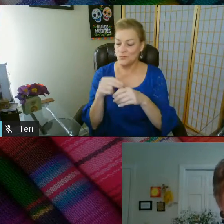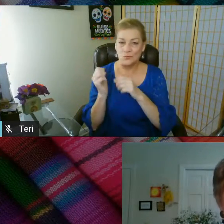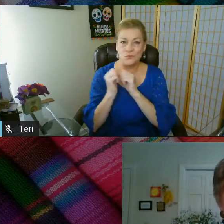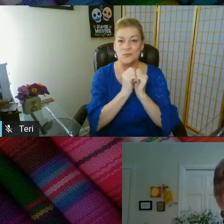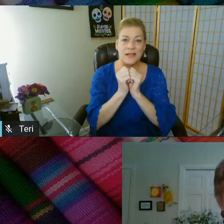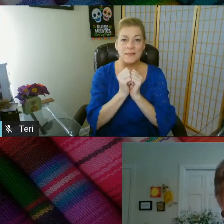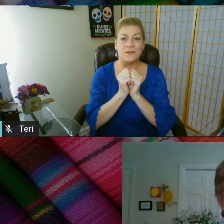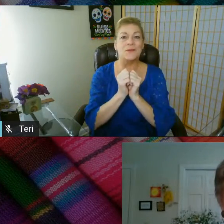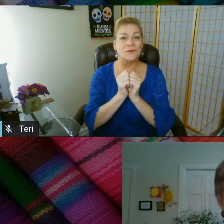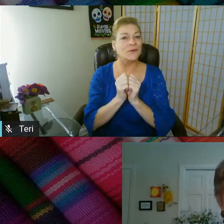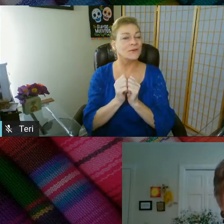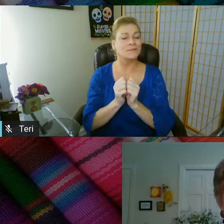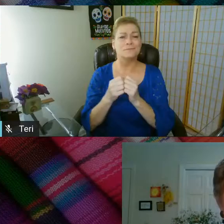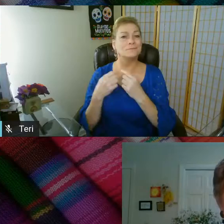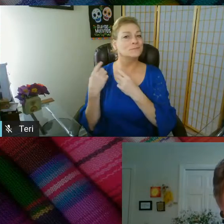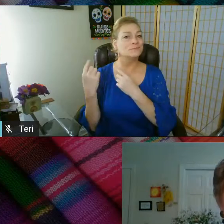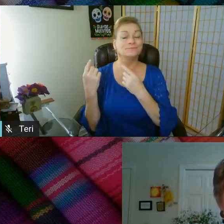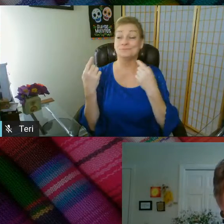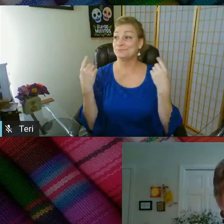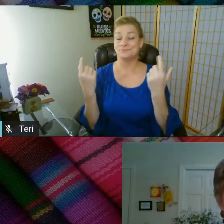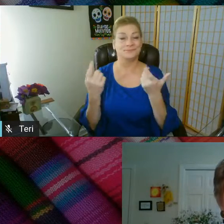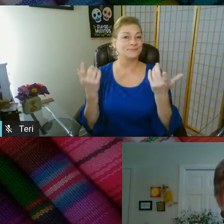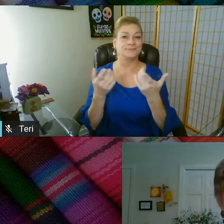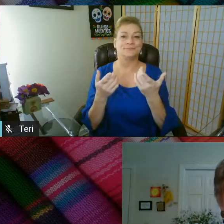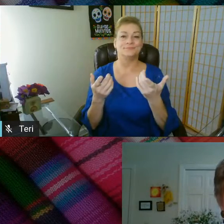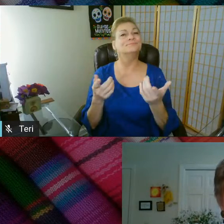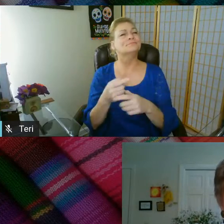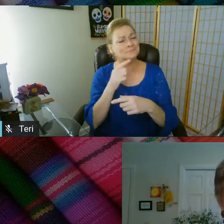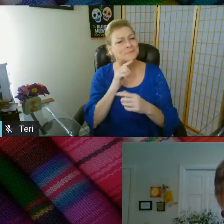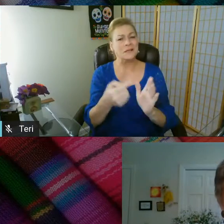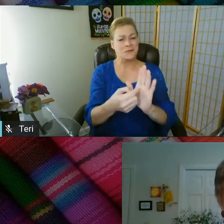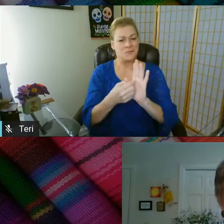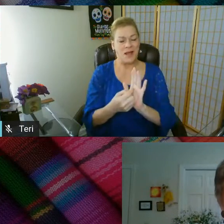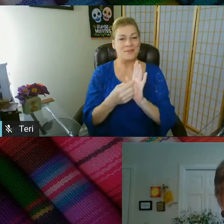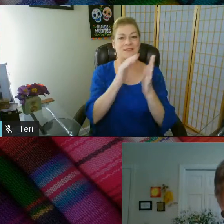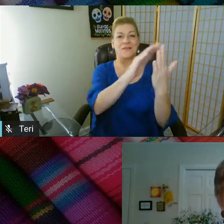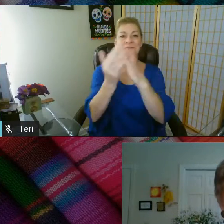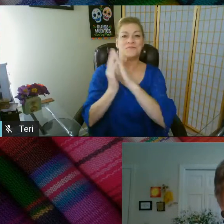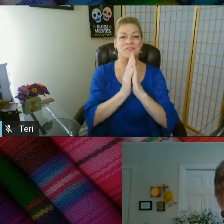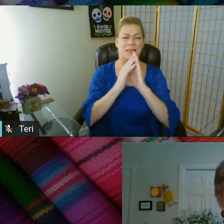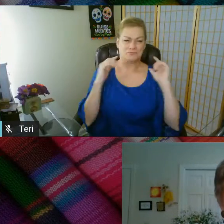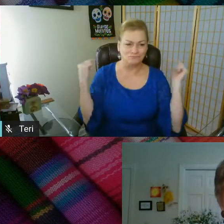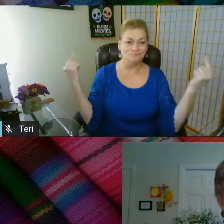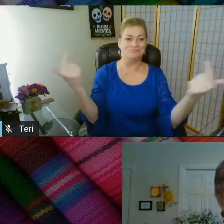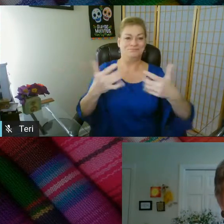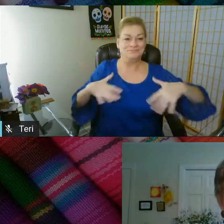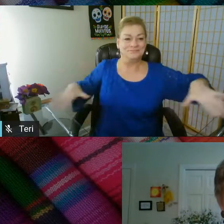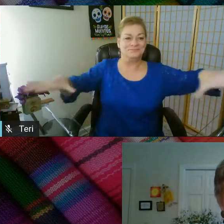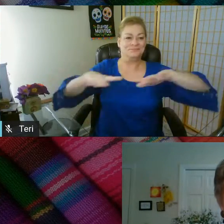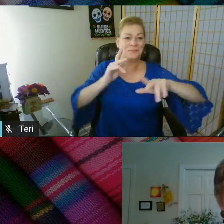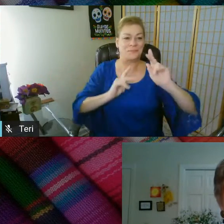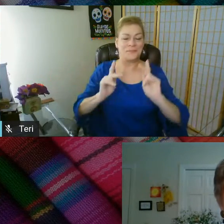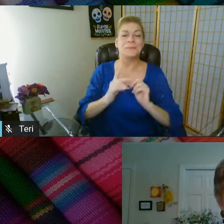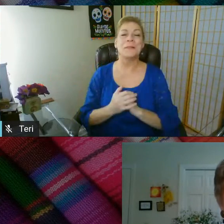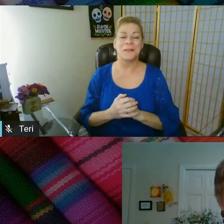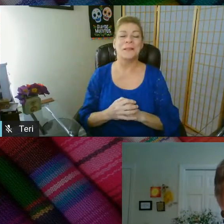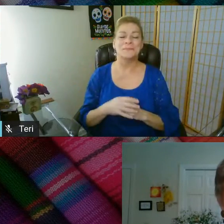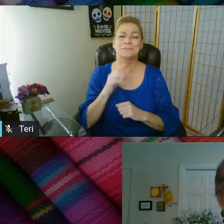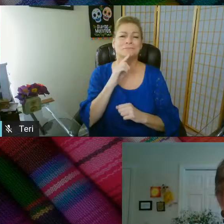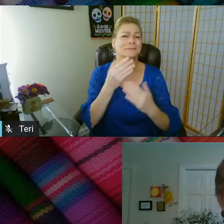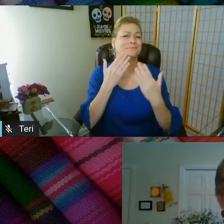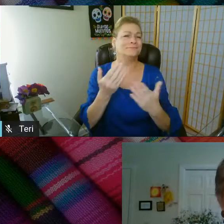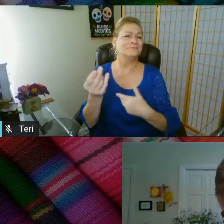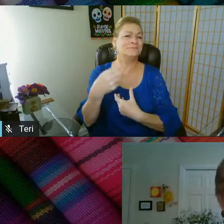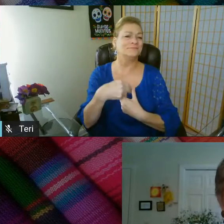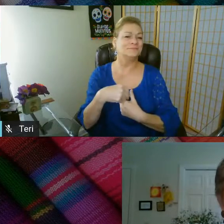today. As always, it takes a village to create spiritual community. And so we thank you for joining us. And we know that whether